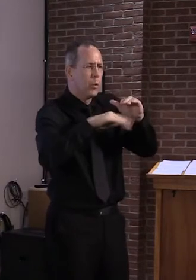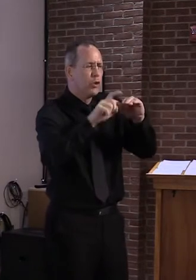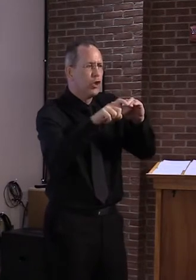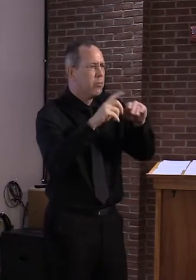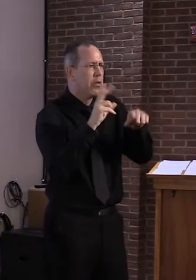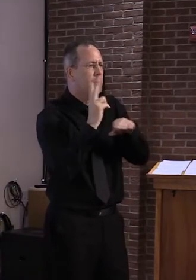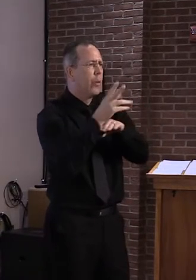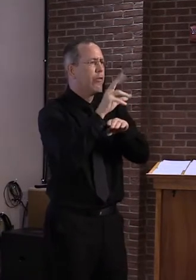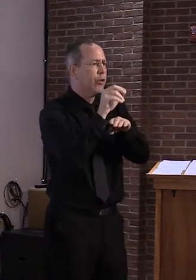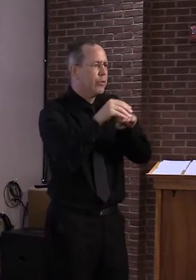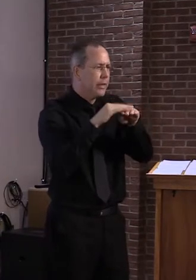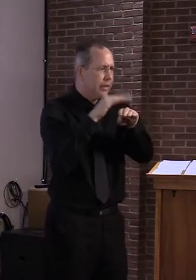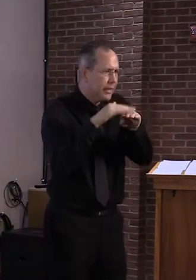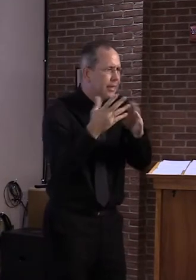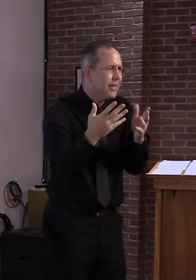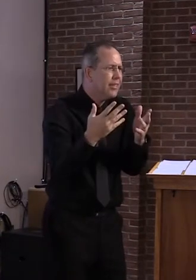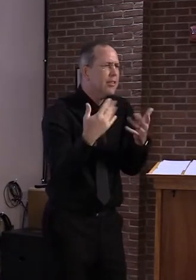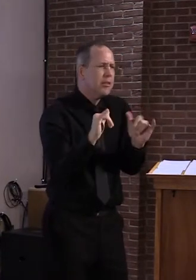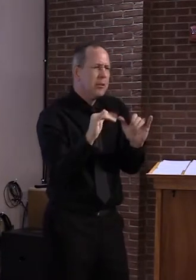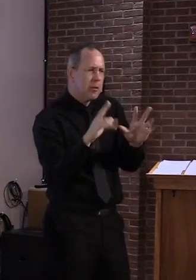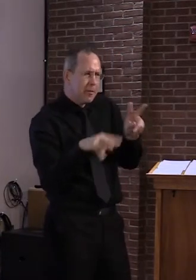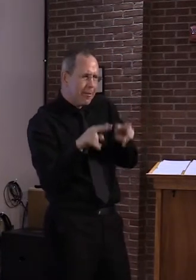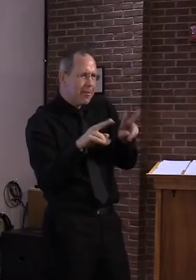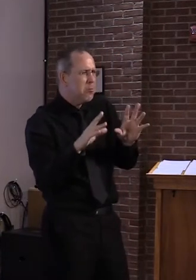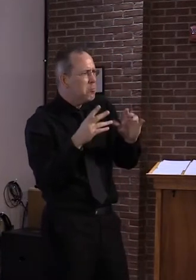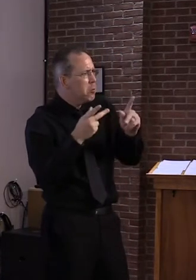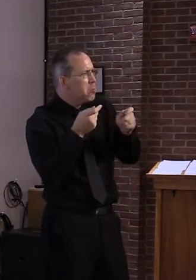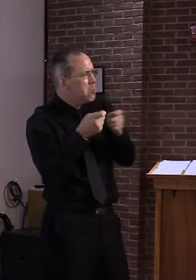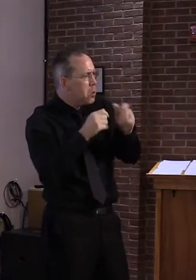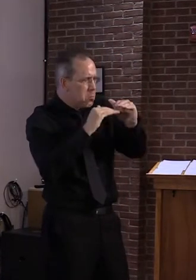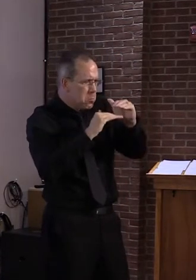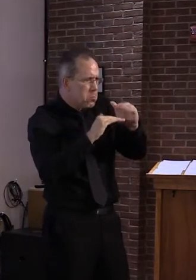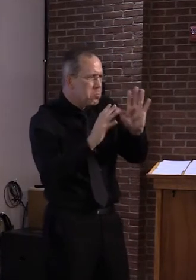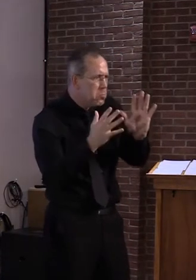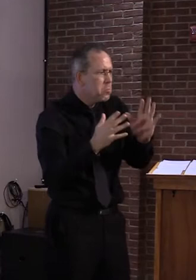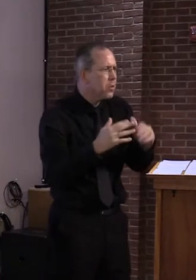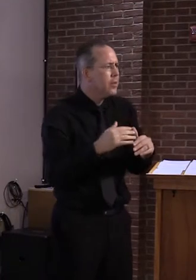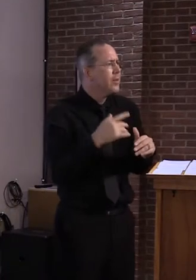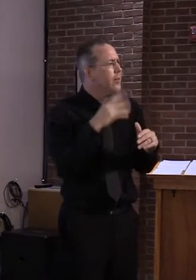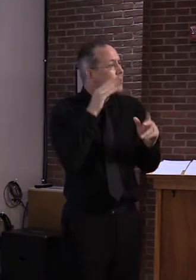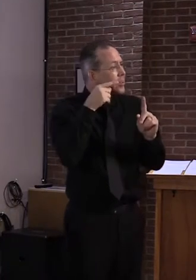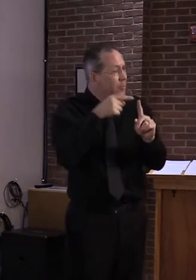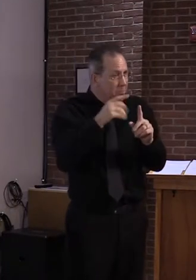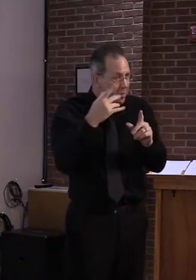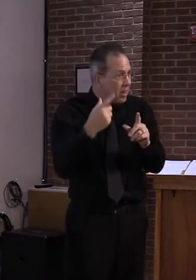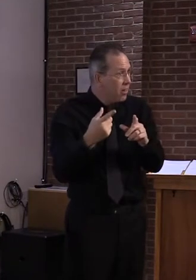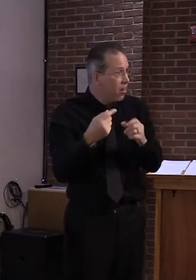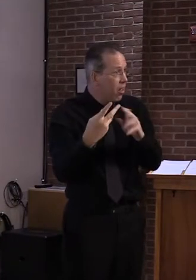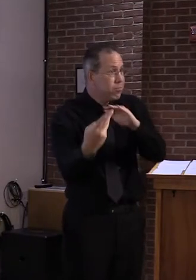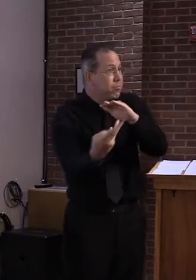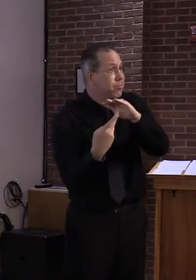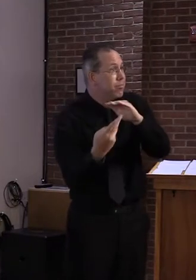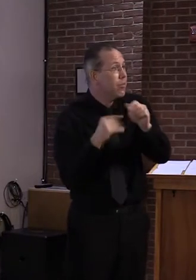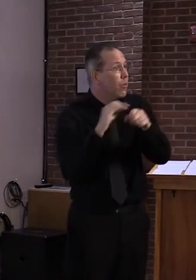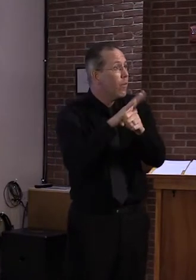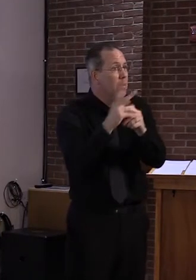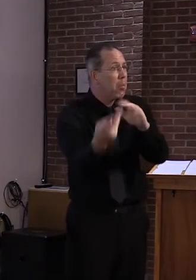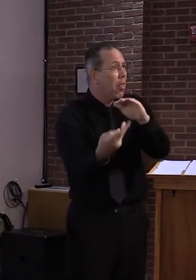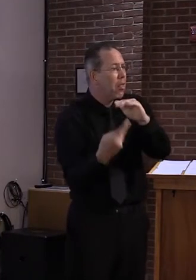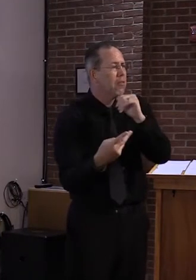trending very low and in the right direction and do not anticipate needing ICU facilities anytime in the near